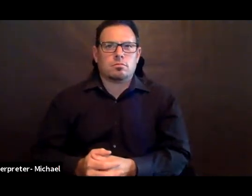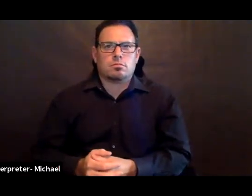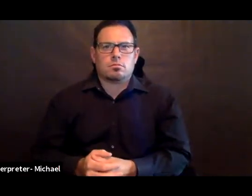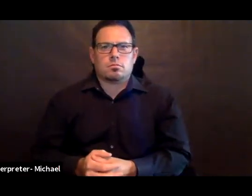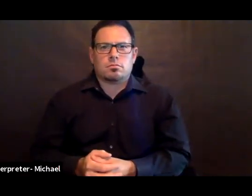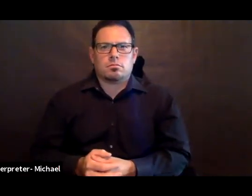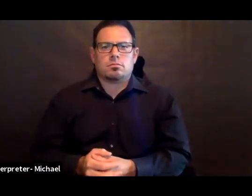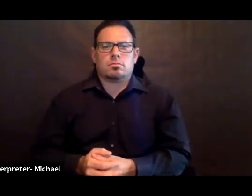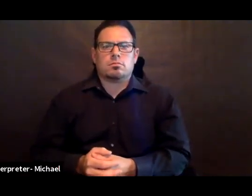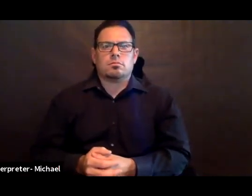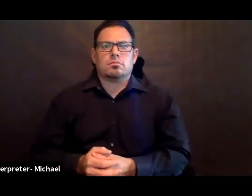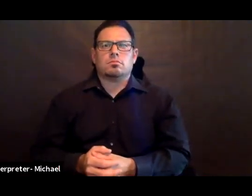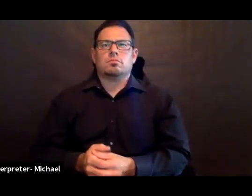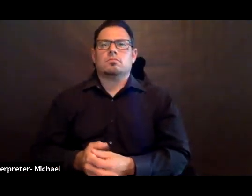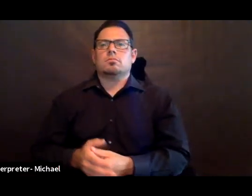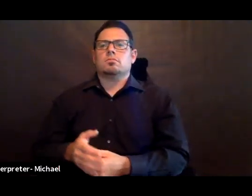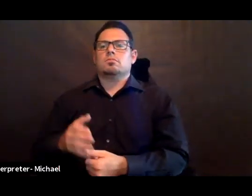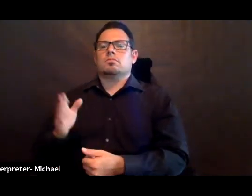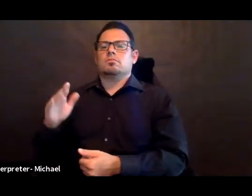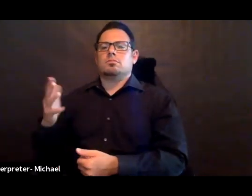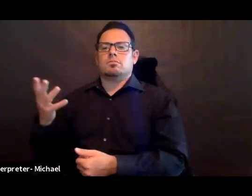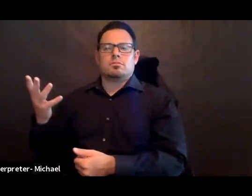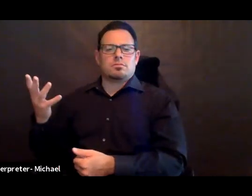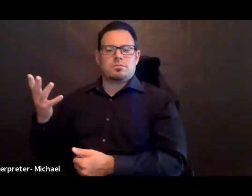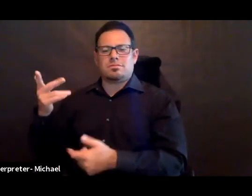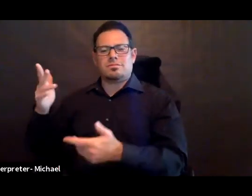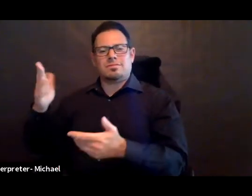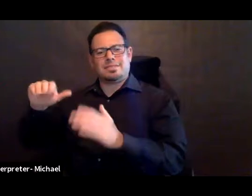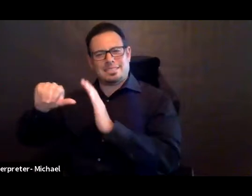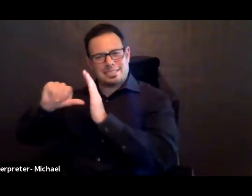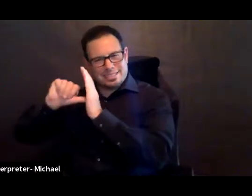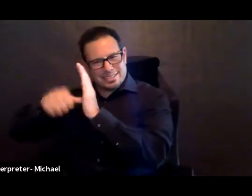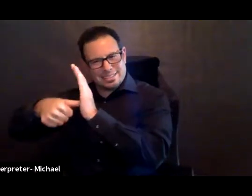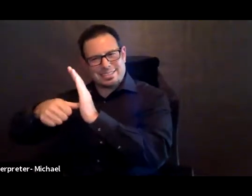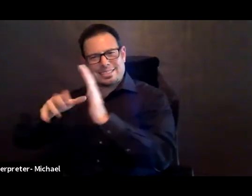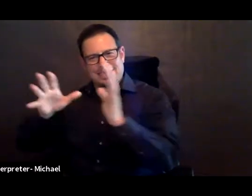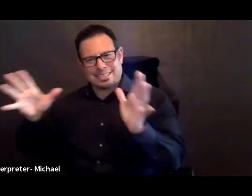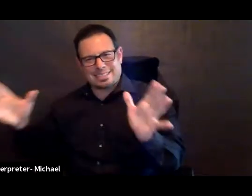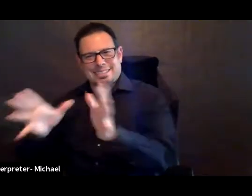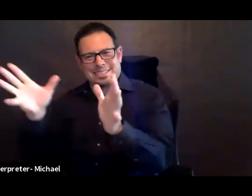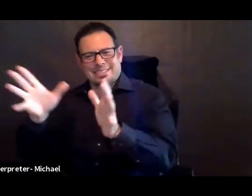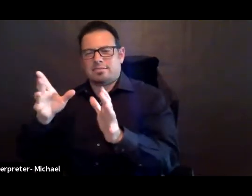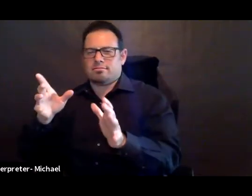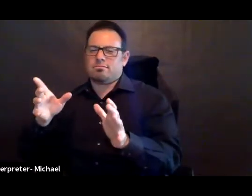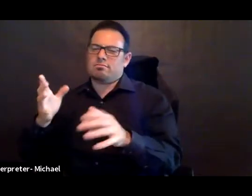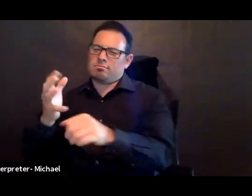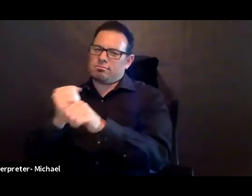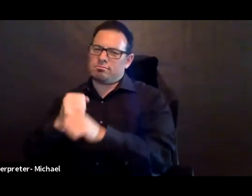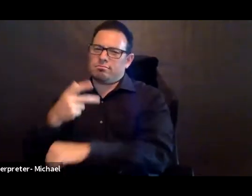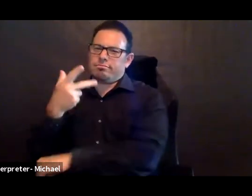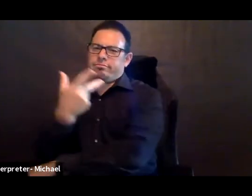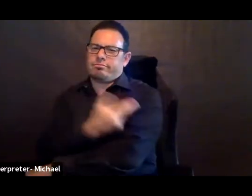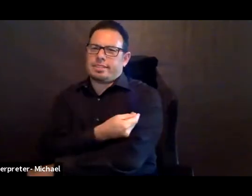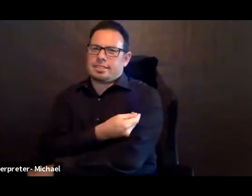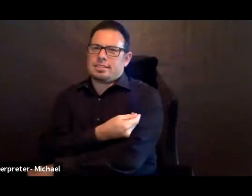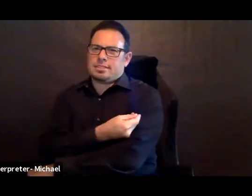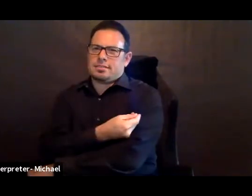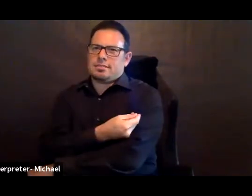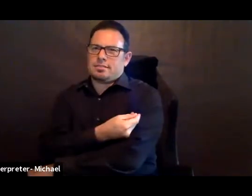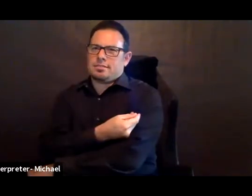time. The best way to keep these variants from continuing to pop up is to suppress the rates of